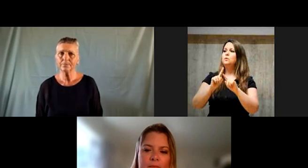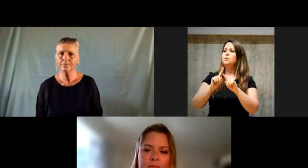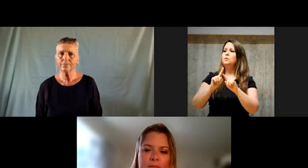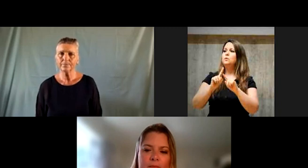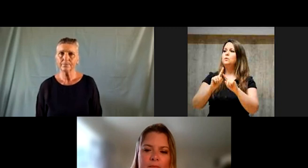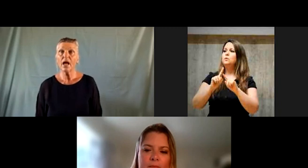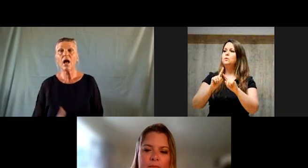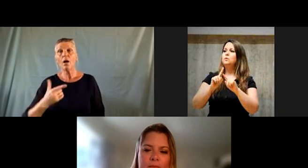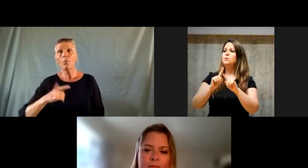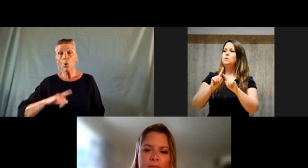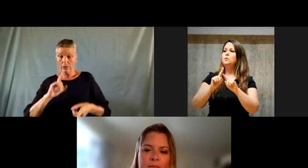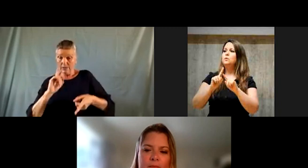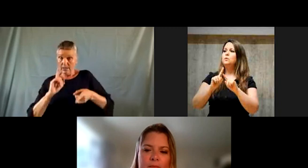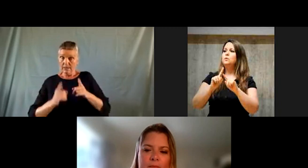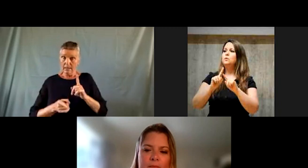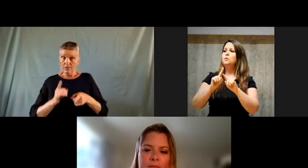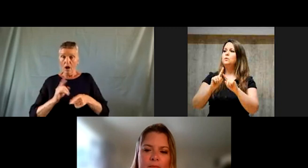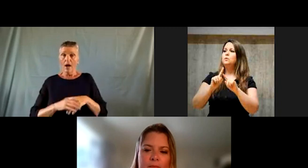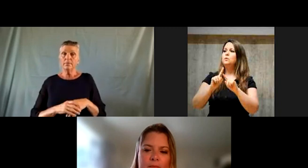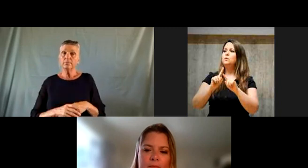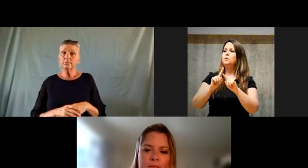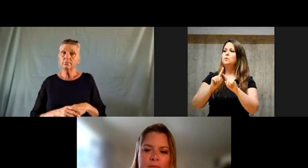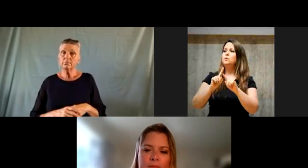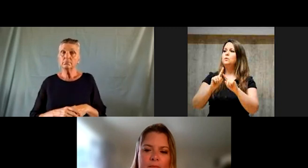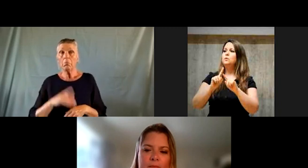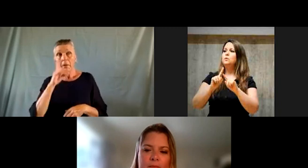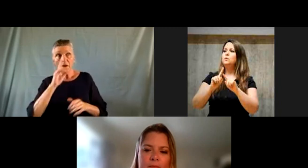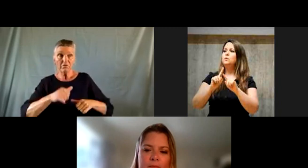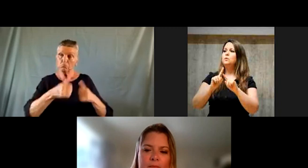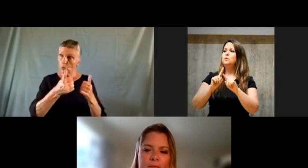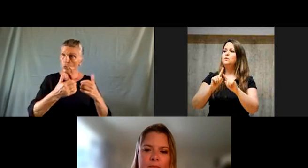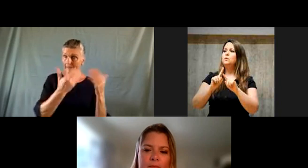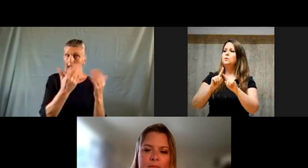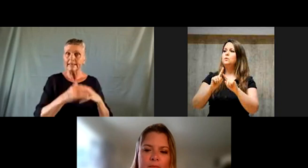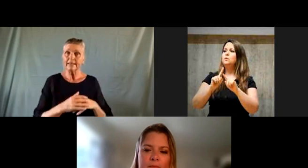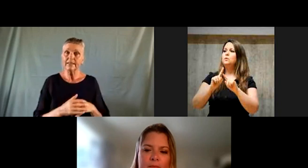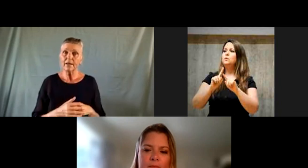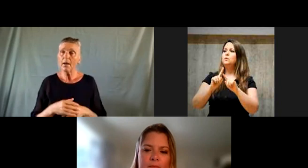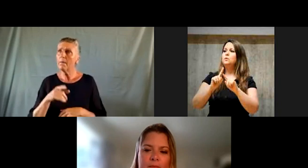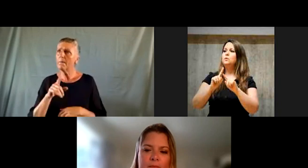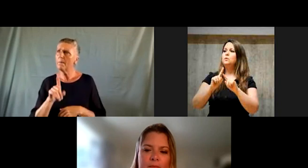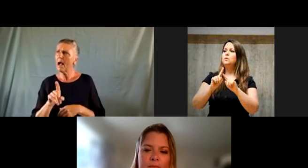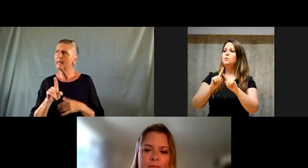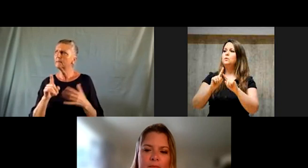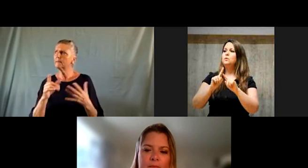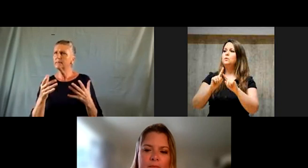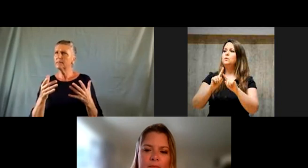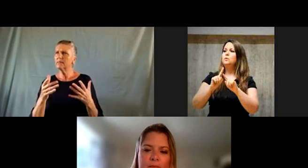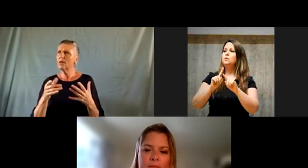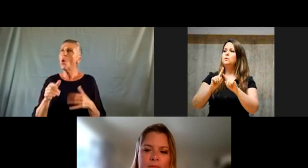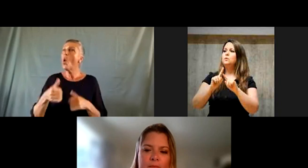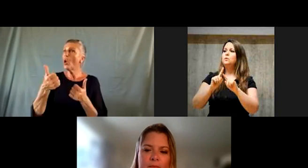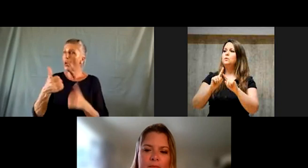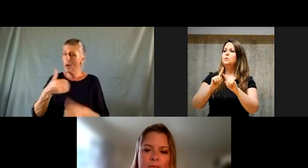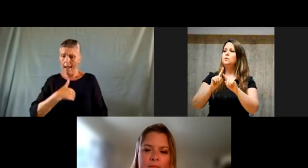Because sometimes people have goodwill, as David was talking before, but they don't know how to do it right. So